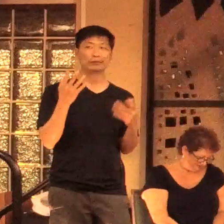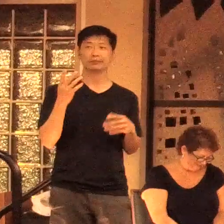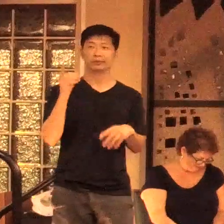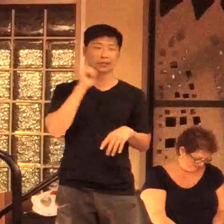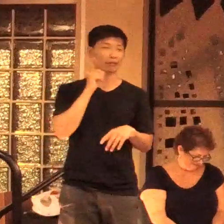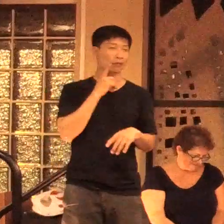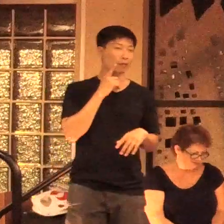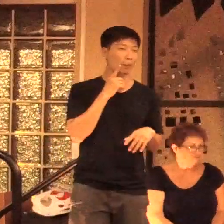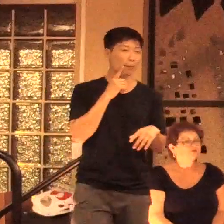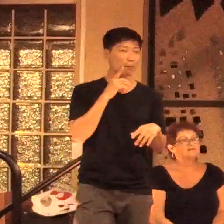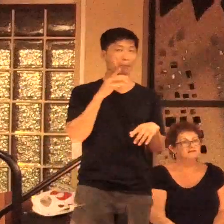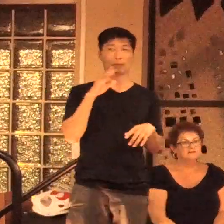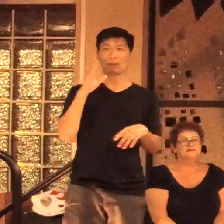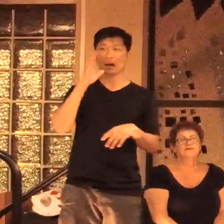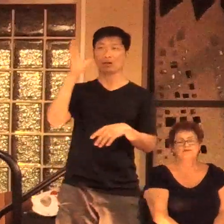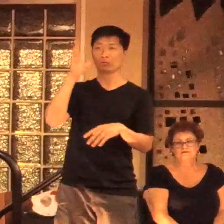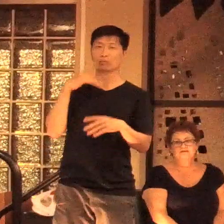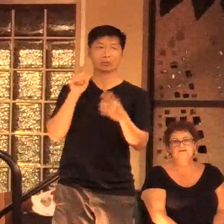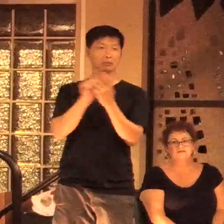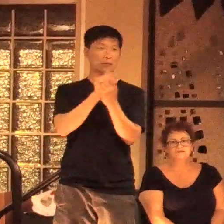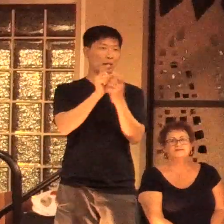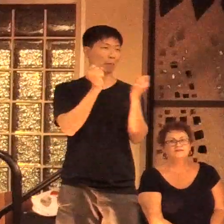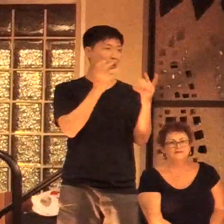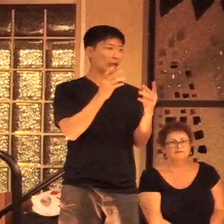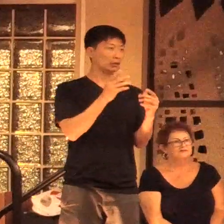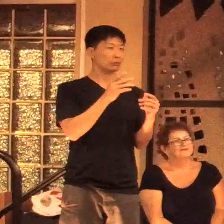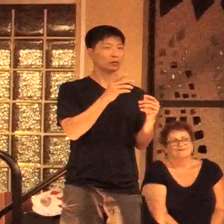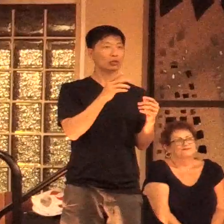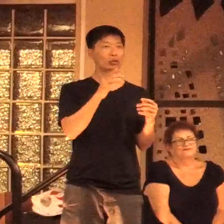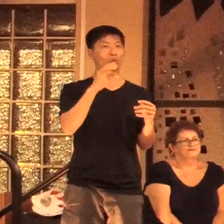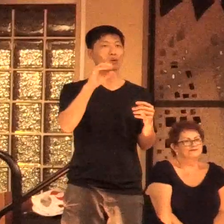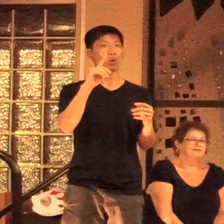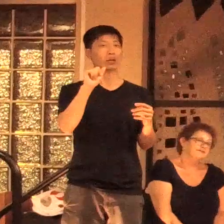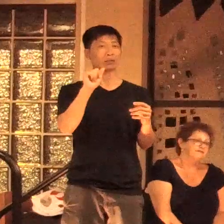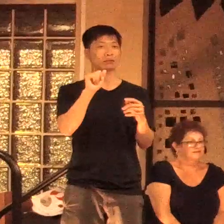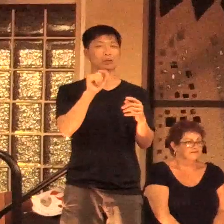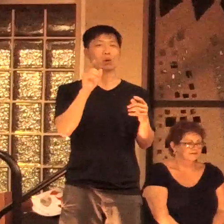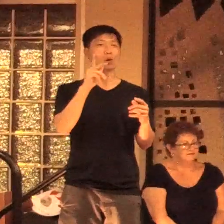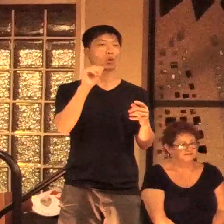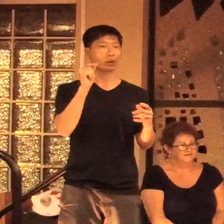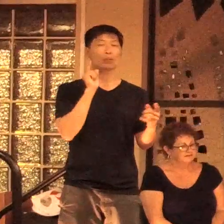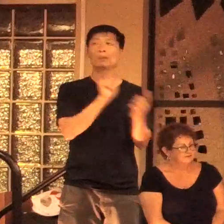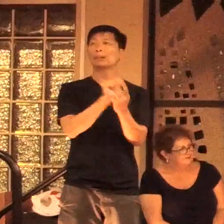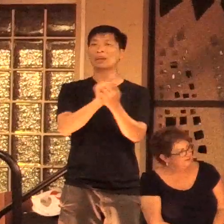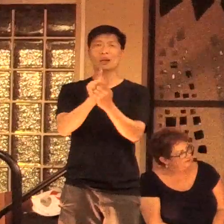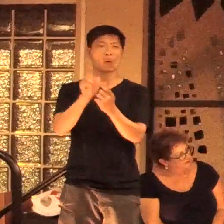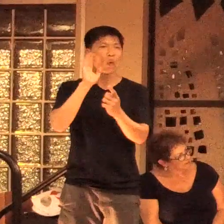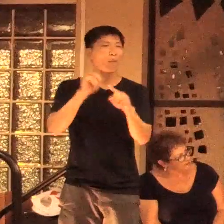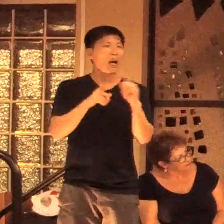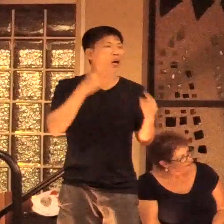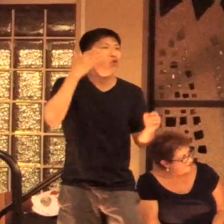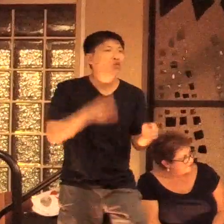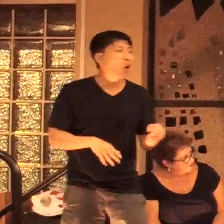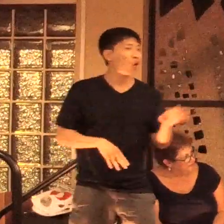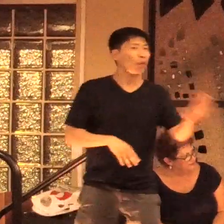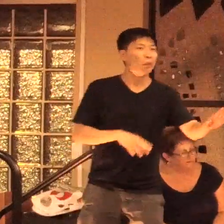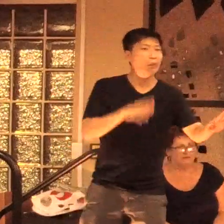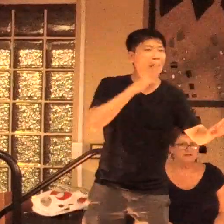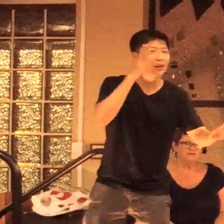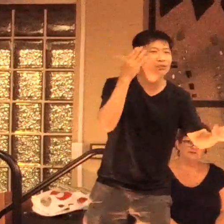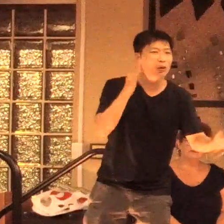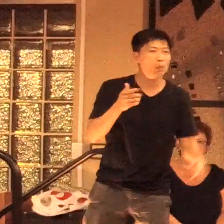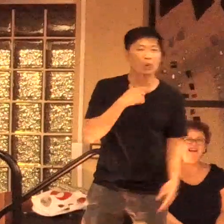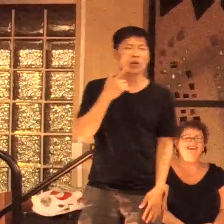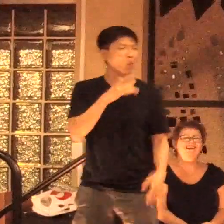parents, we meet a lot of kids who are CODAs, but we don't know that we're CODAs. We don't go and say, hey, you know, what's up with your parents? Why